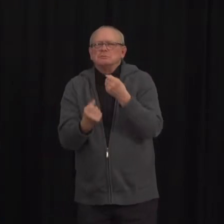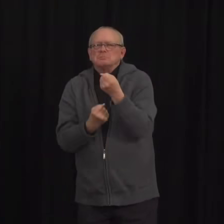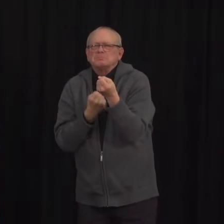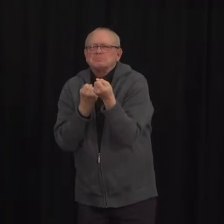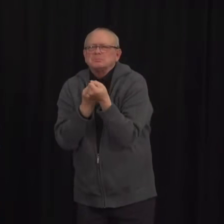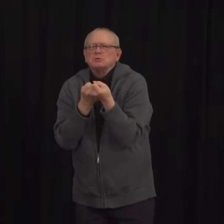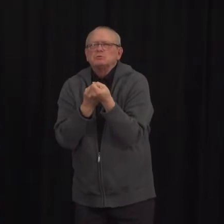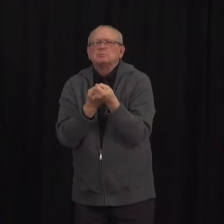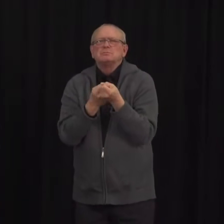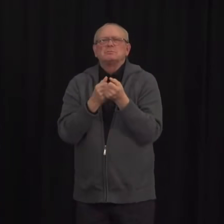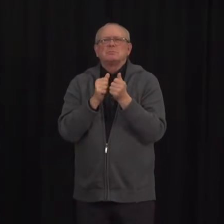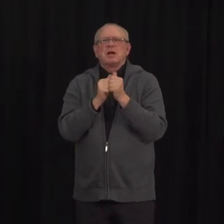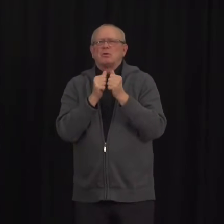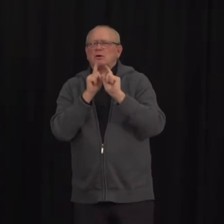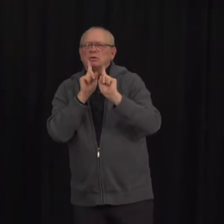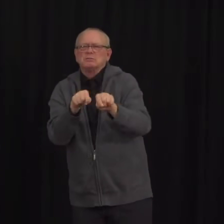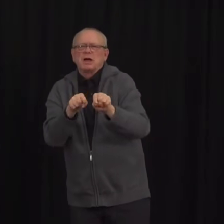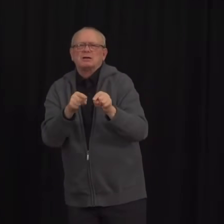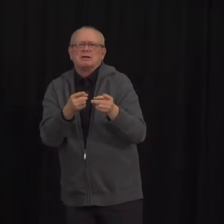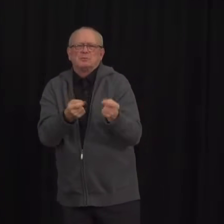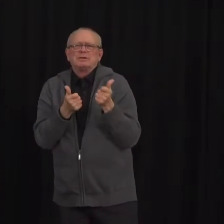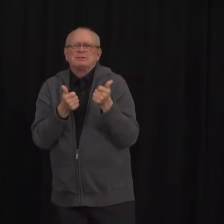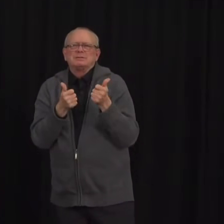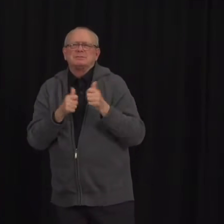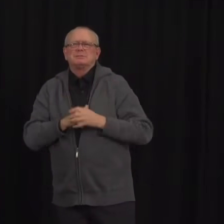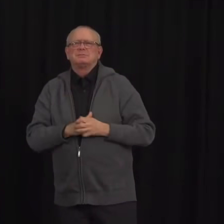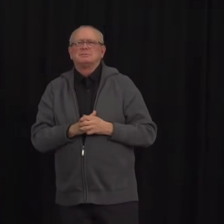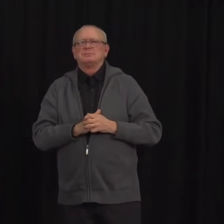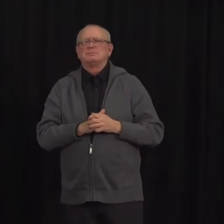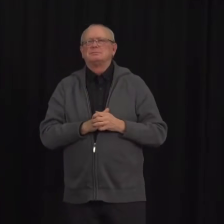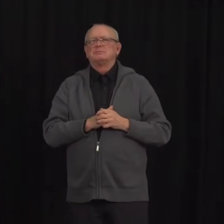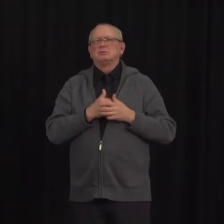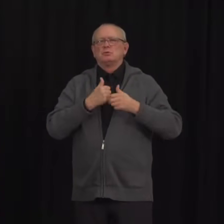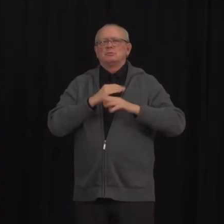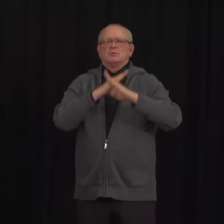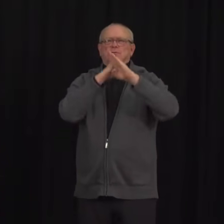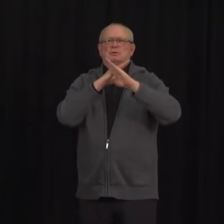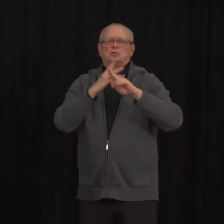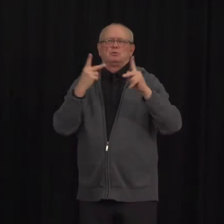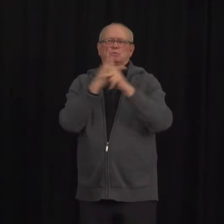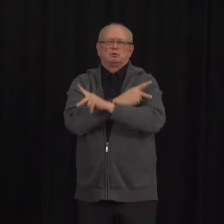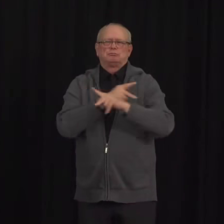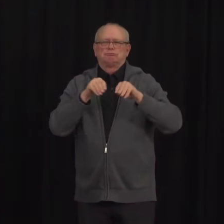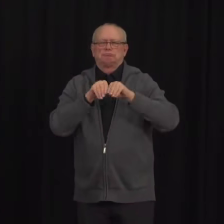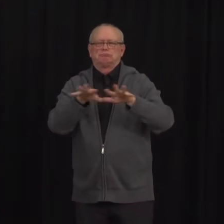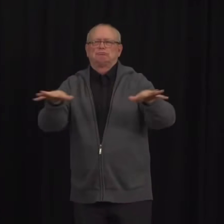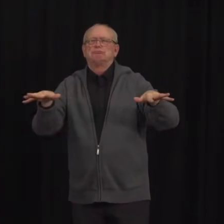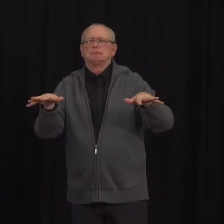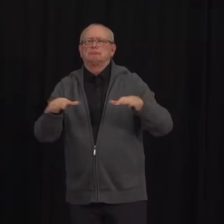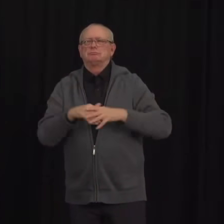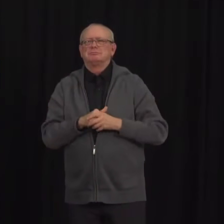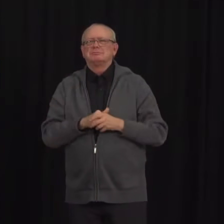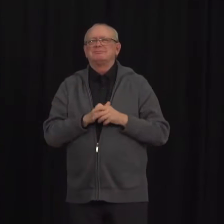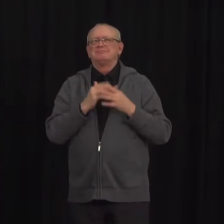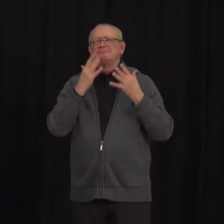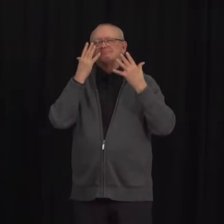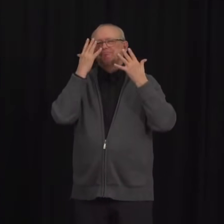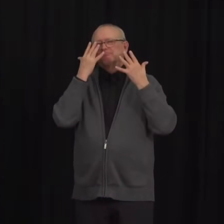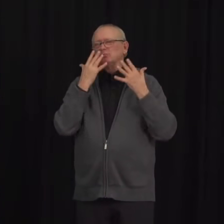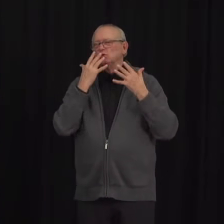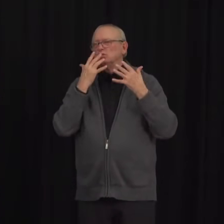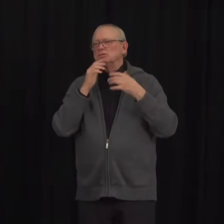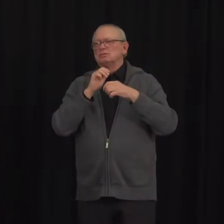to respond immediately and to prevent any further ongoing spread. Unfortunately, because COVID-19 can